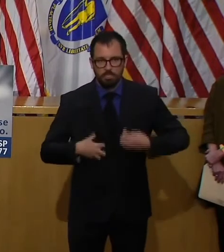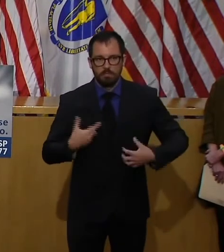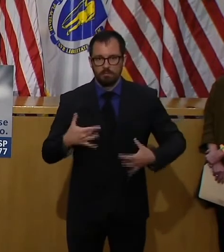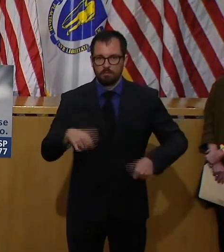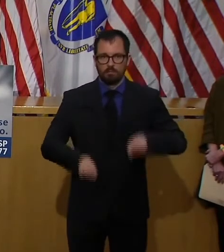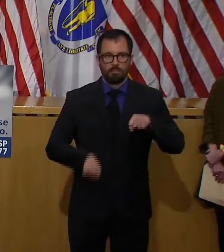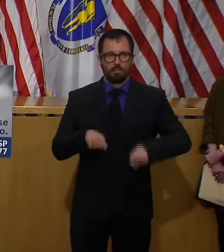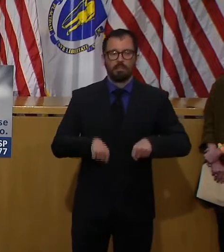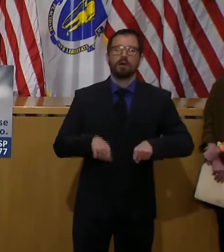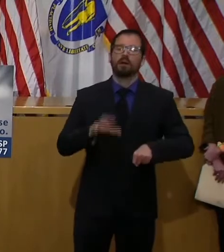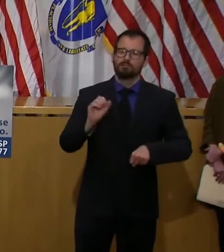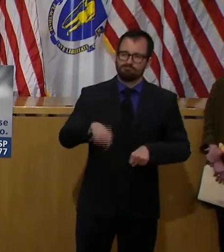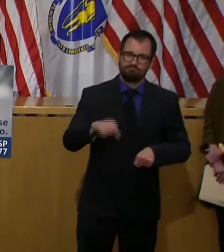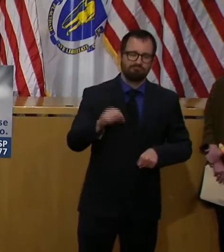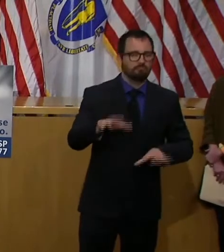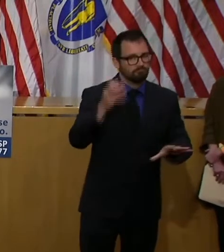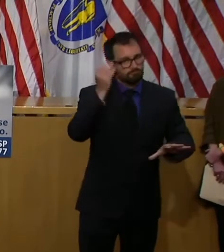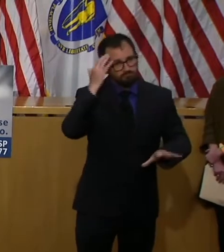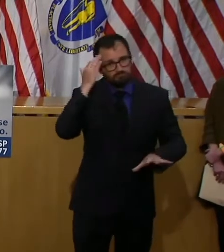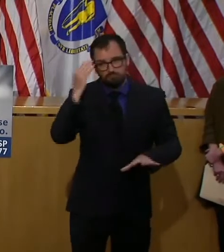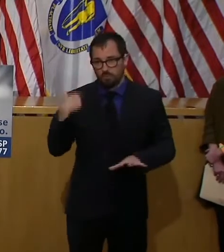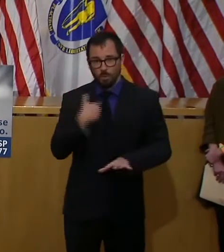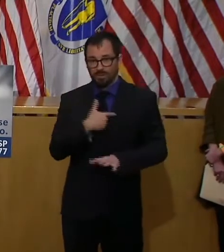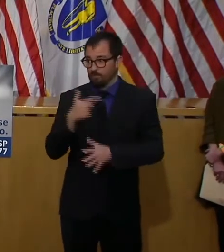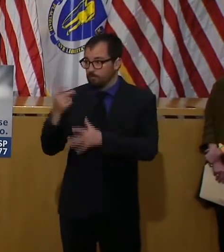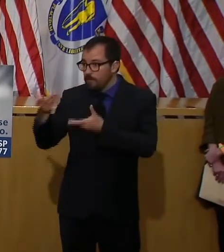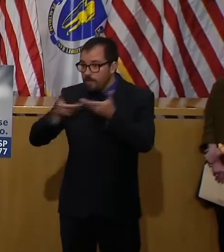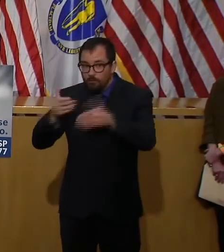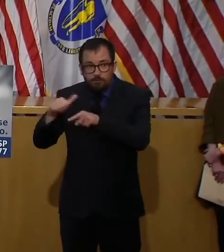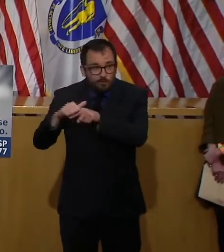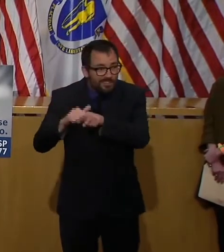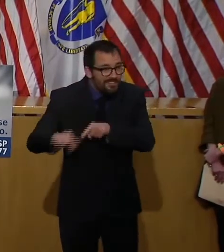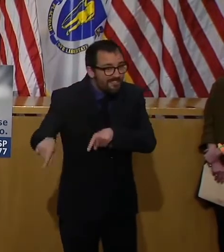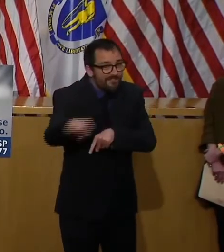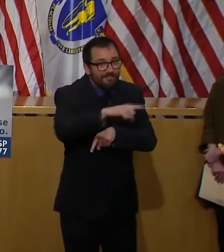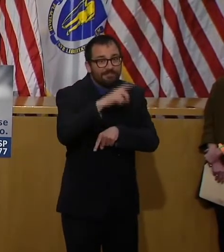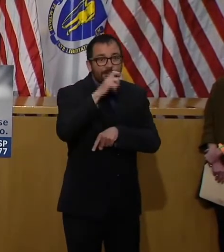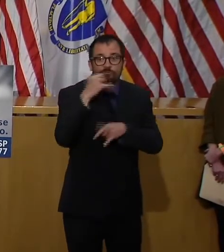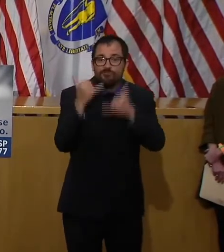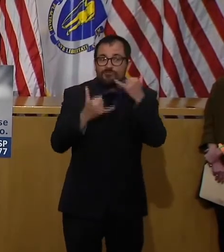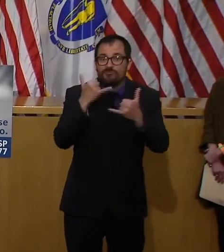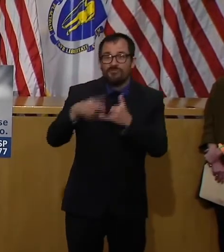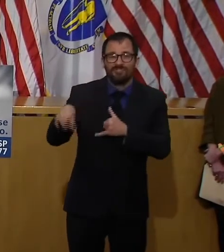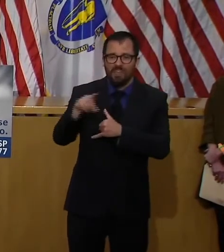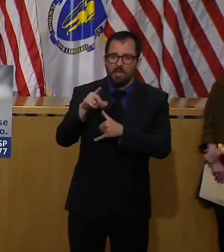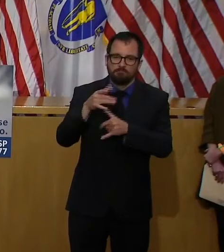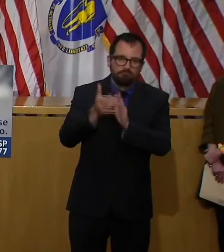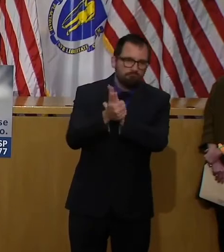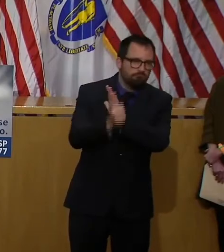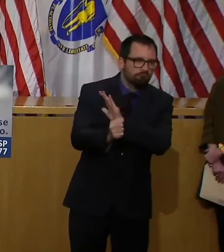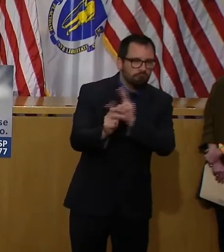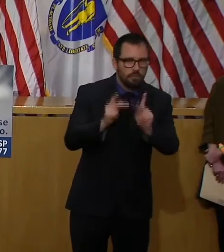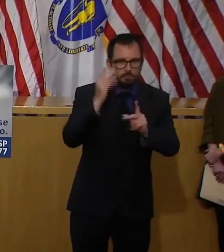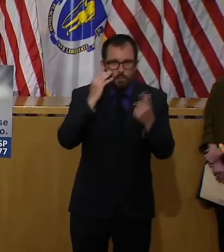Massachusetts to share that information with you and provide you the information that you need to stay safe and keep your family safe.